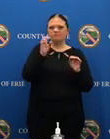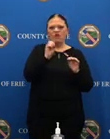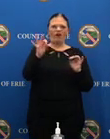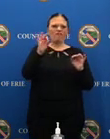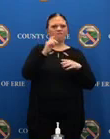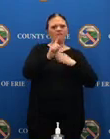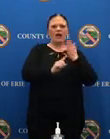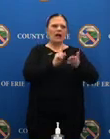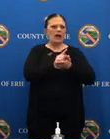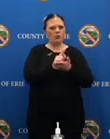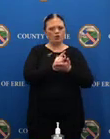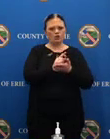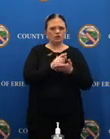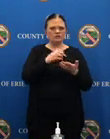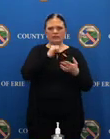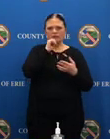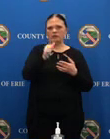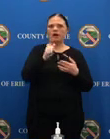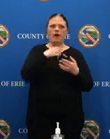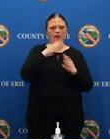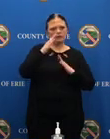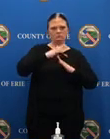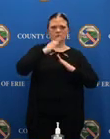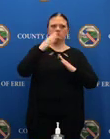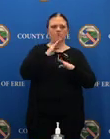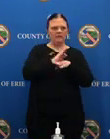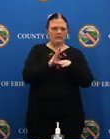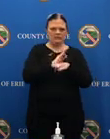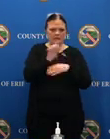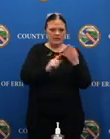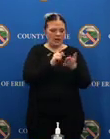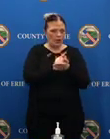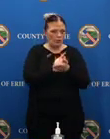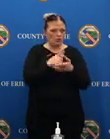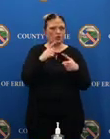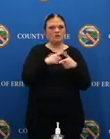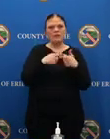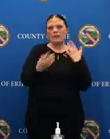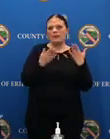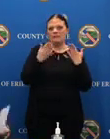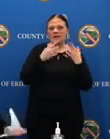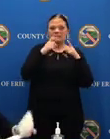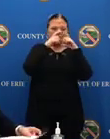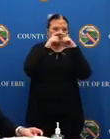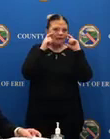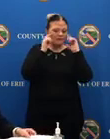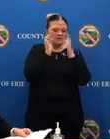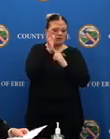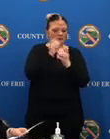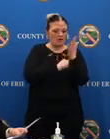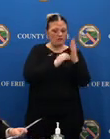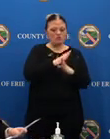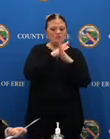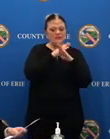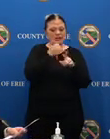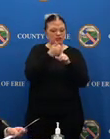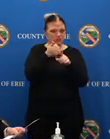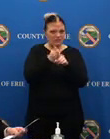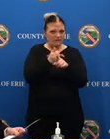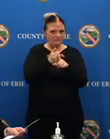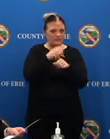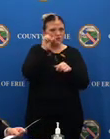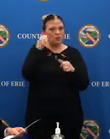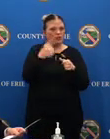come in contact with other people. And also you want to consider wearing a mask and gloves just to protect yourself. So remember